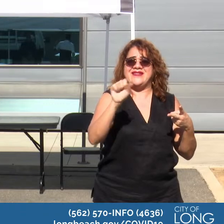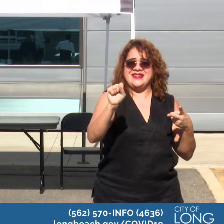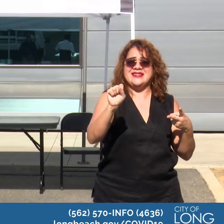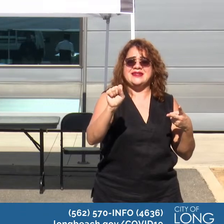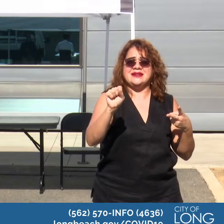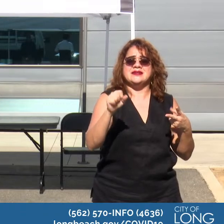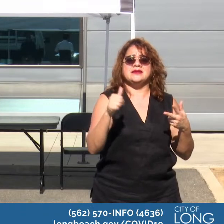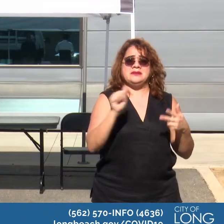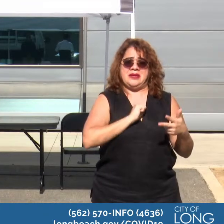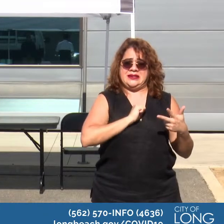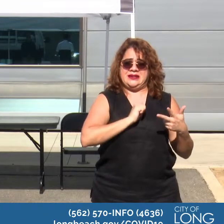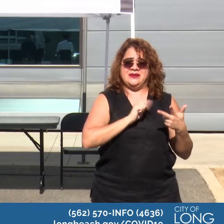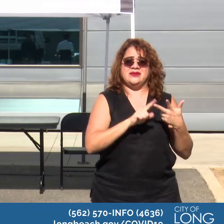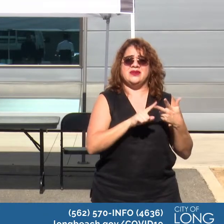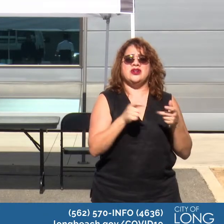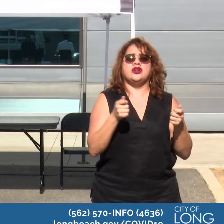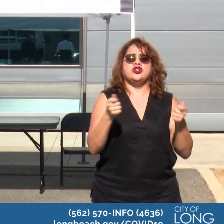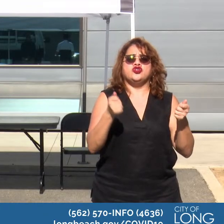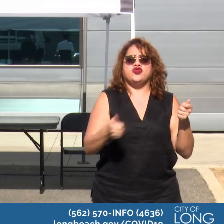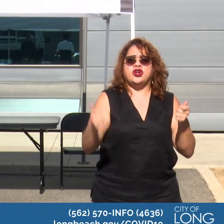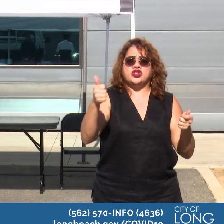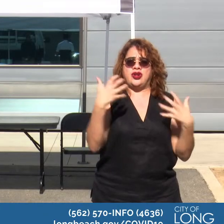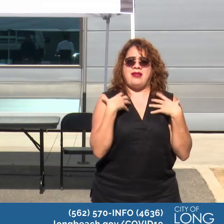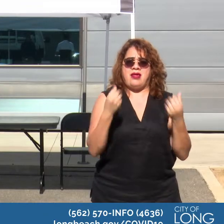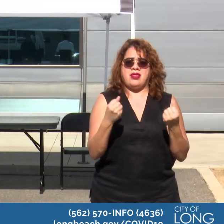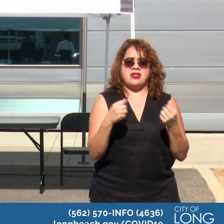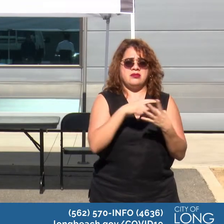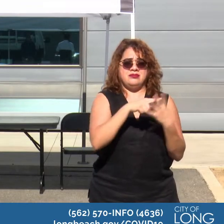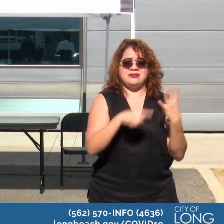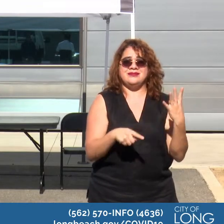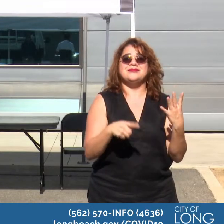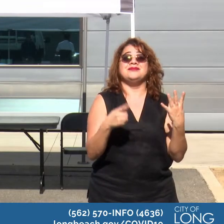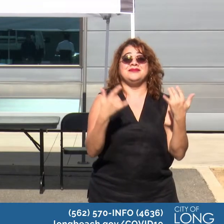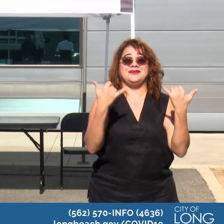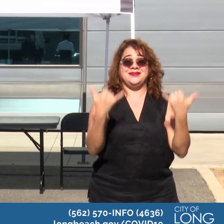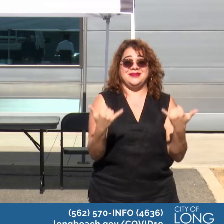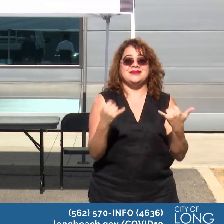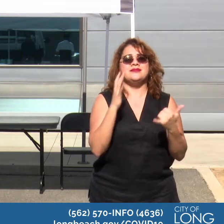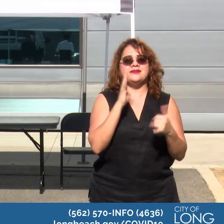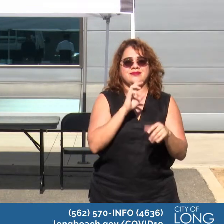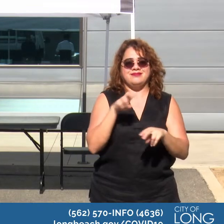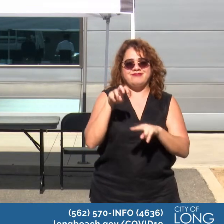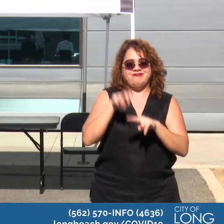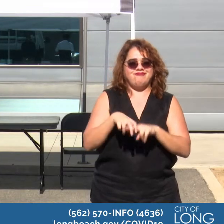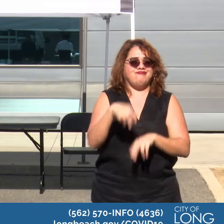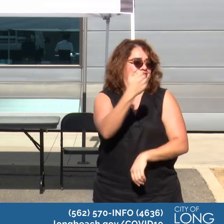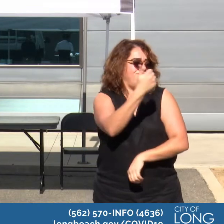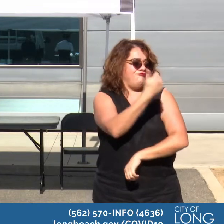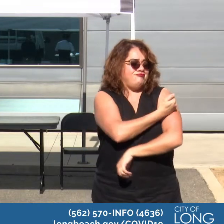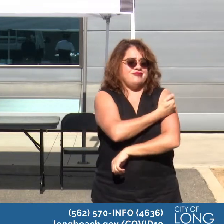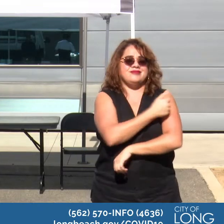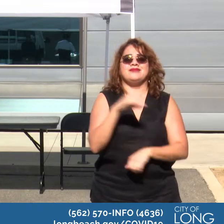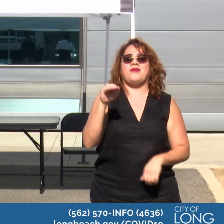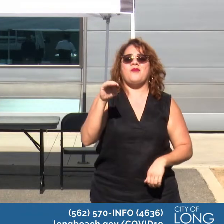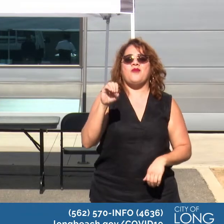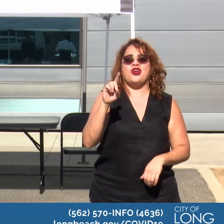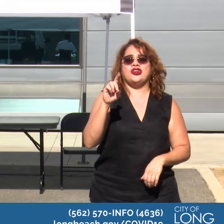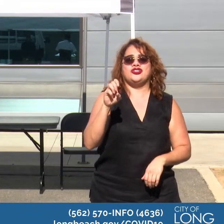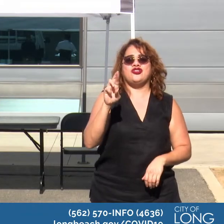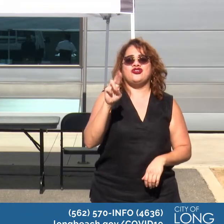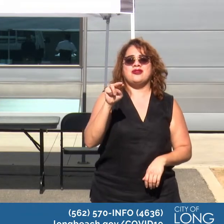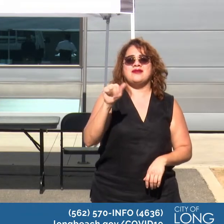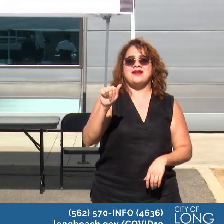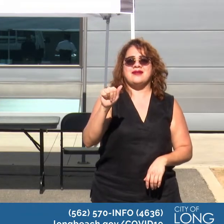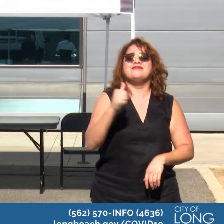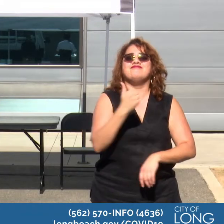and our city manager will all be receiving the Moderna vaccine today, the first of two. And as part of our emergency